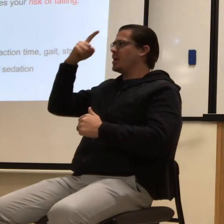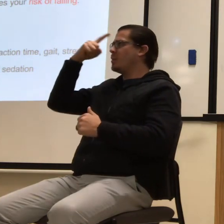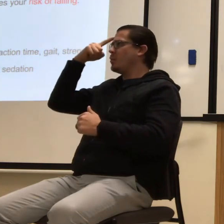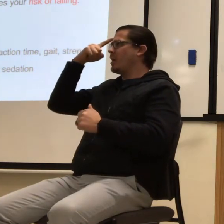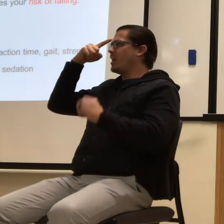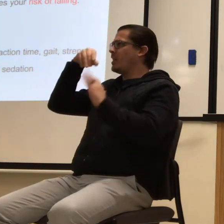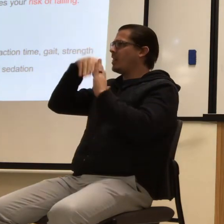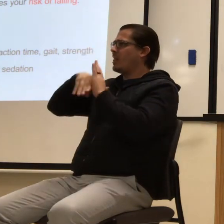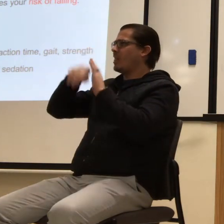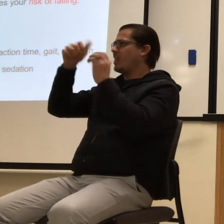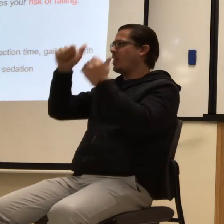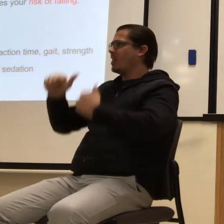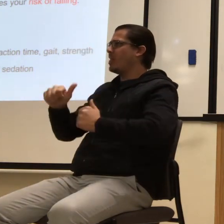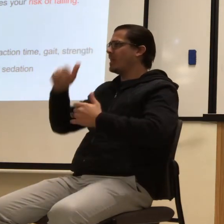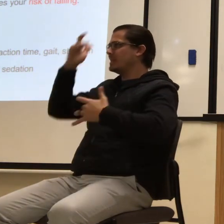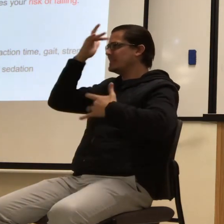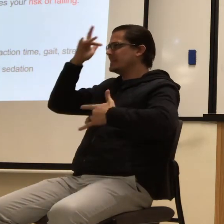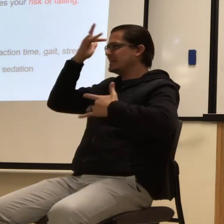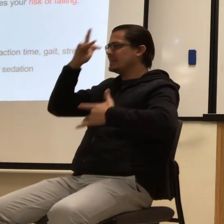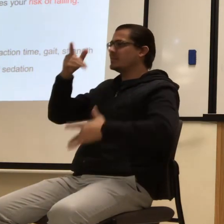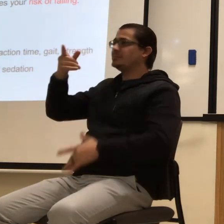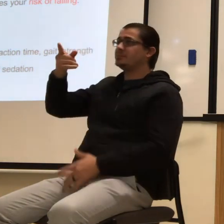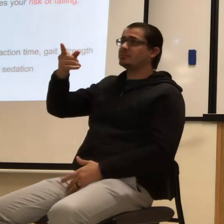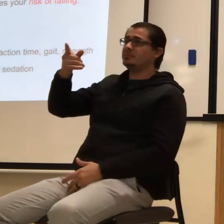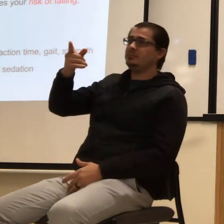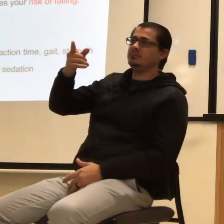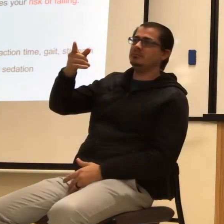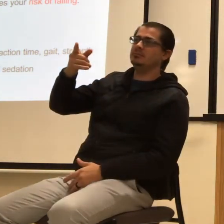degenerative disease. Okay. Yeah. So it can be like